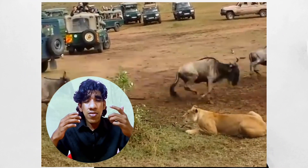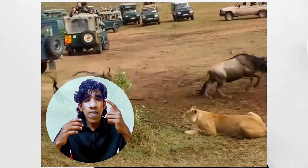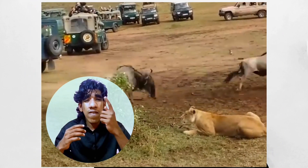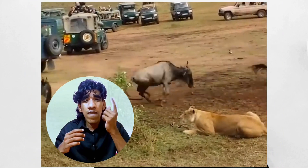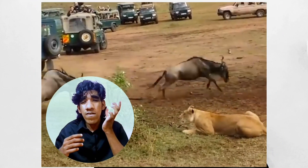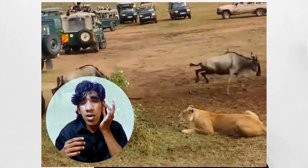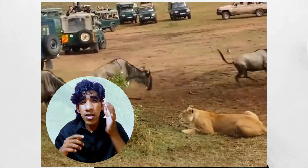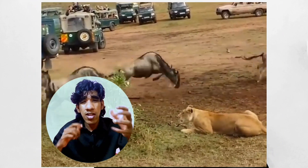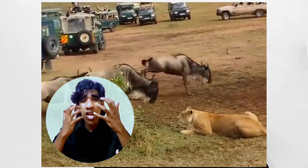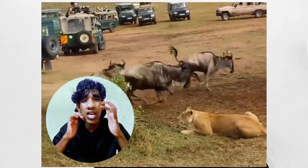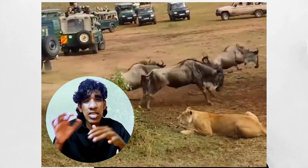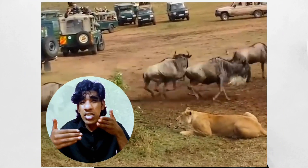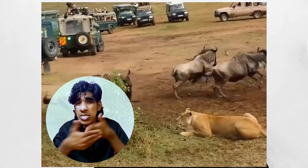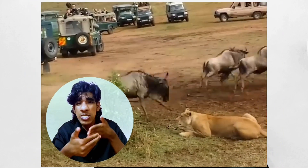a male lion will step in